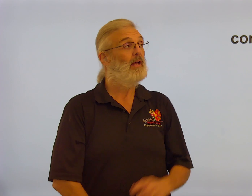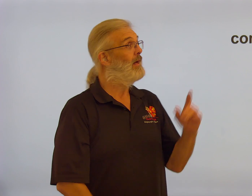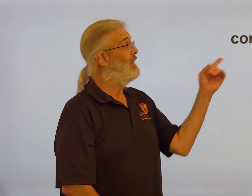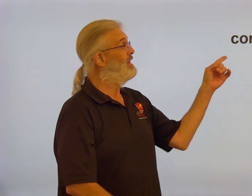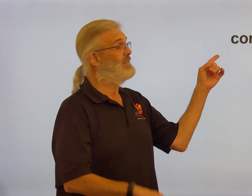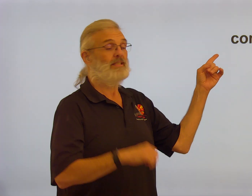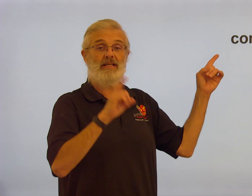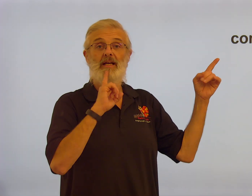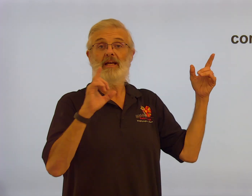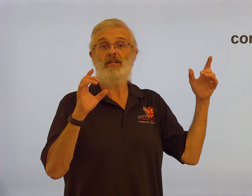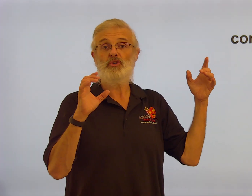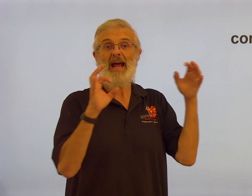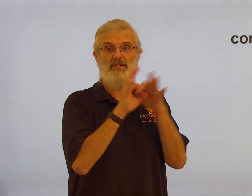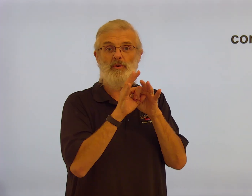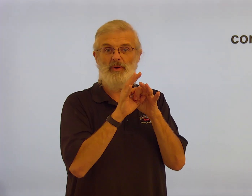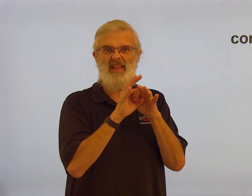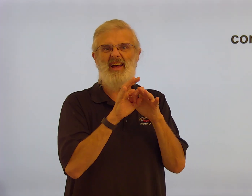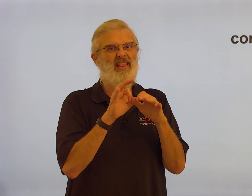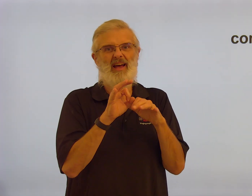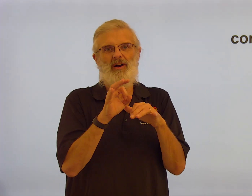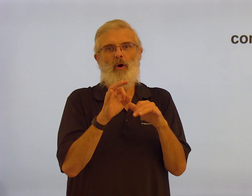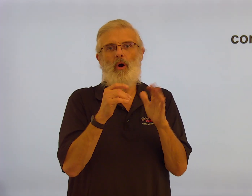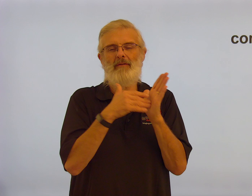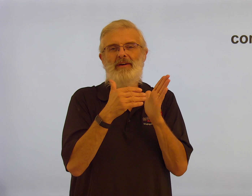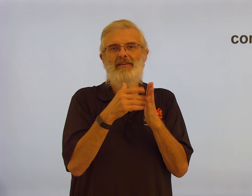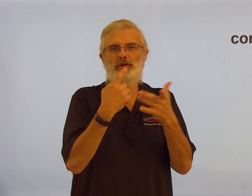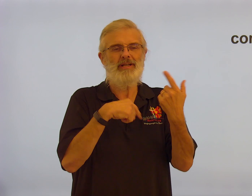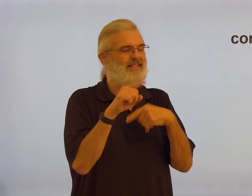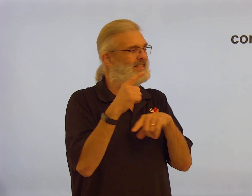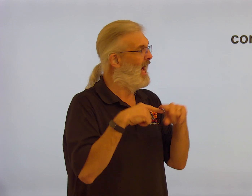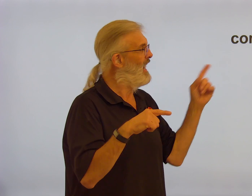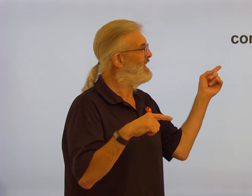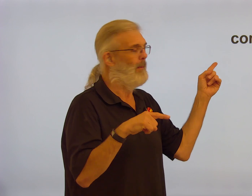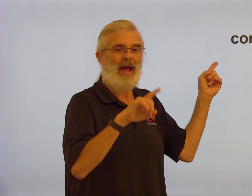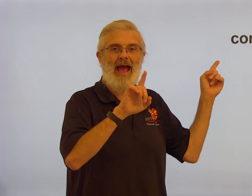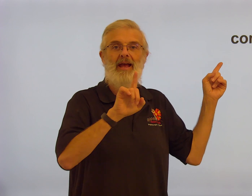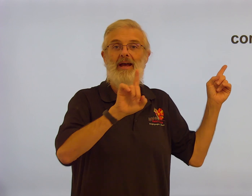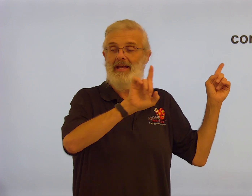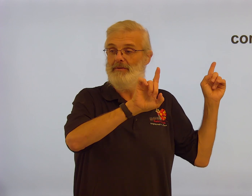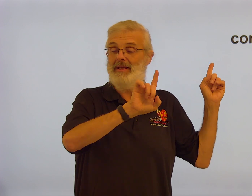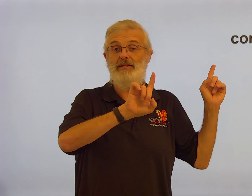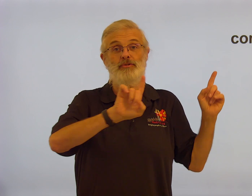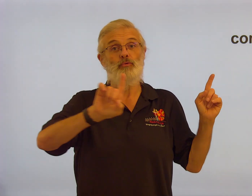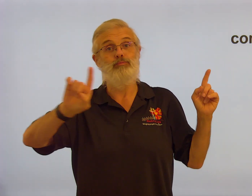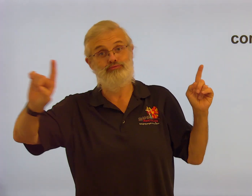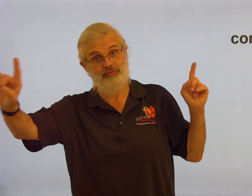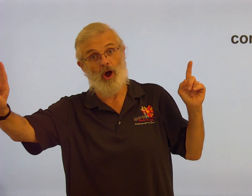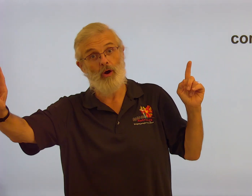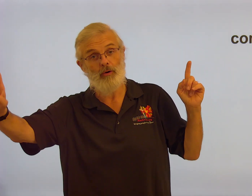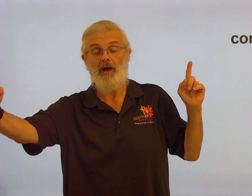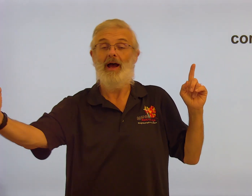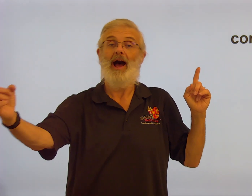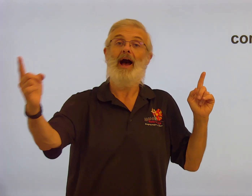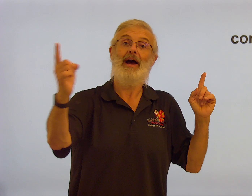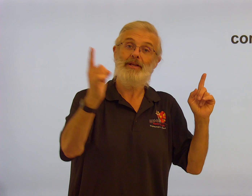This is a contraction we put that often if you're gonna sign come back it means you go and you